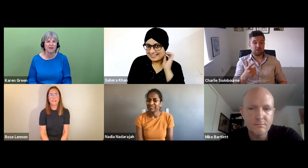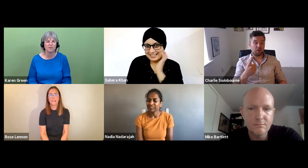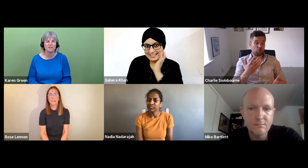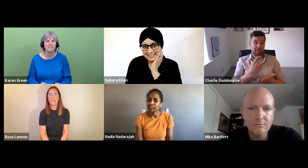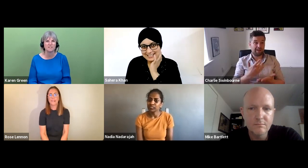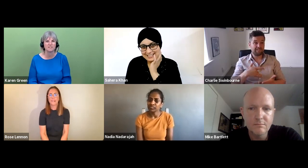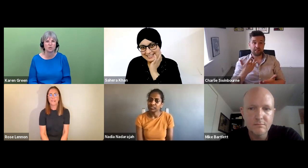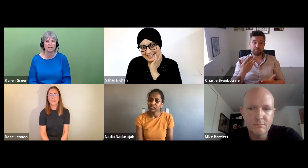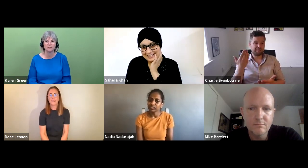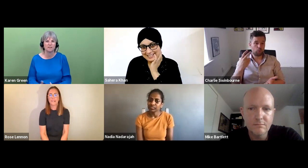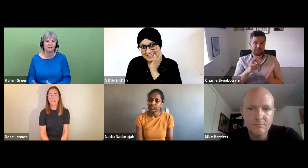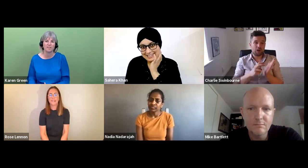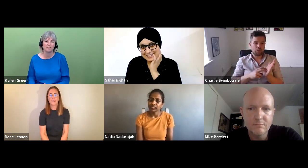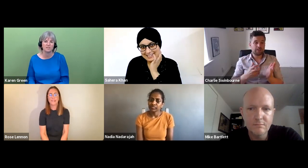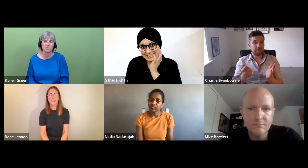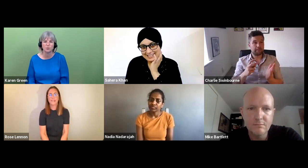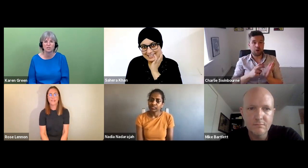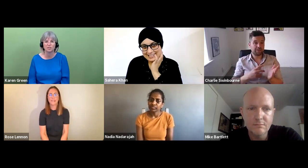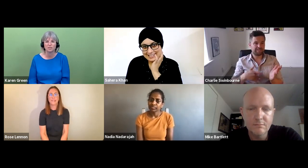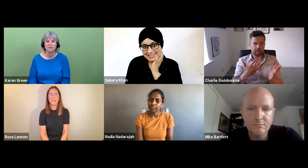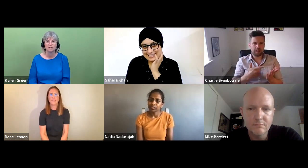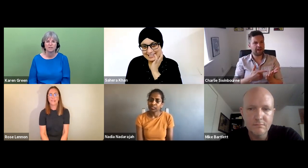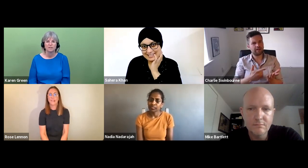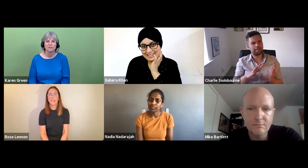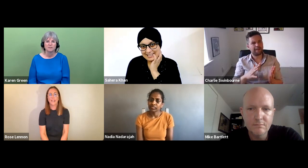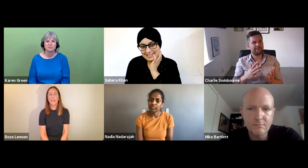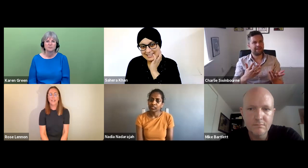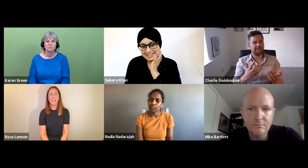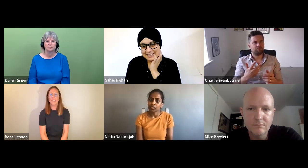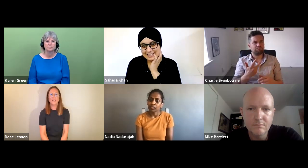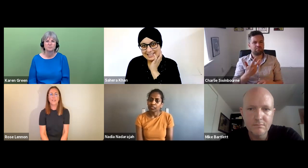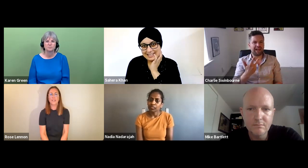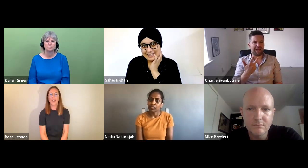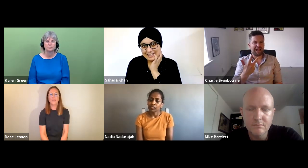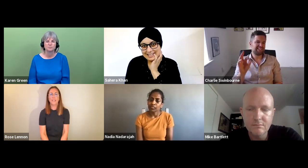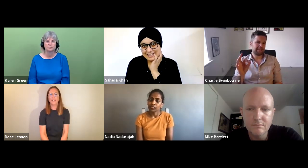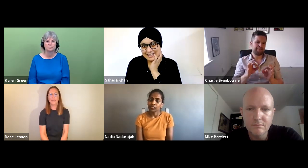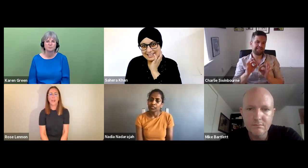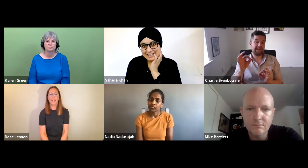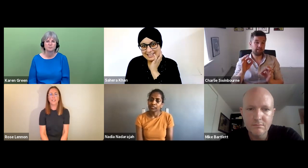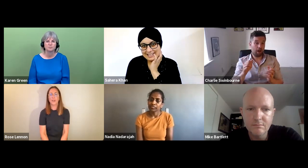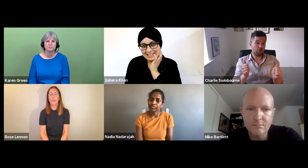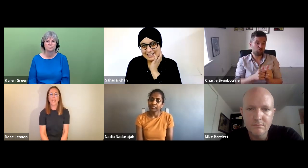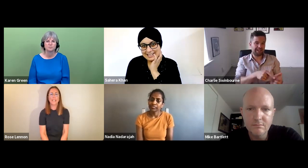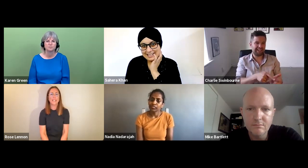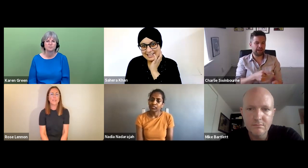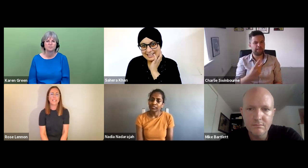think, yes, I've got it, and other things don't work. Yeah, I think some of the notes that I've been given back, you know, maybe